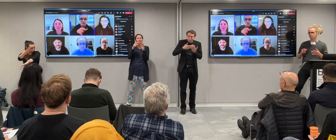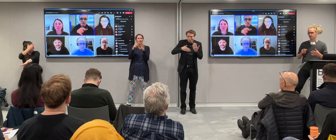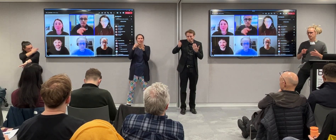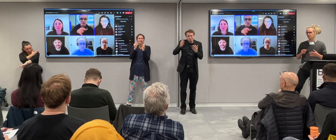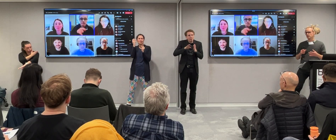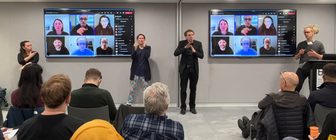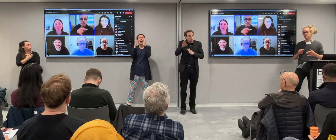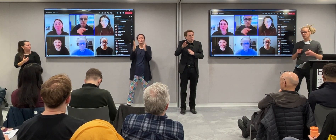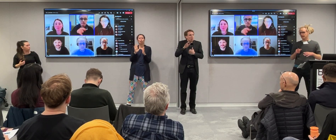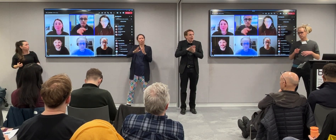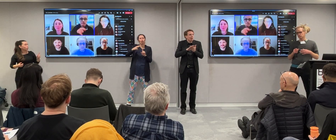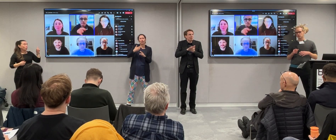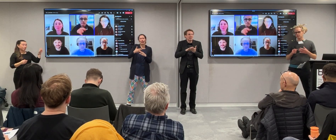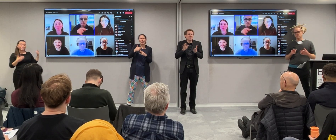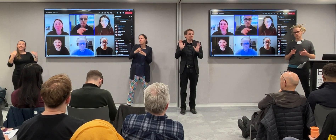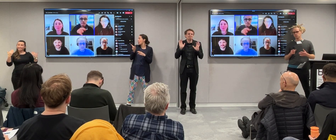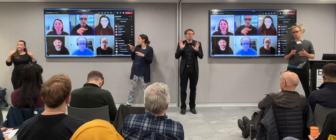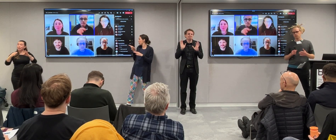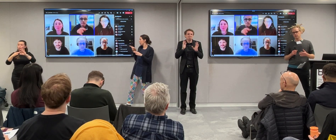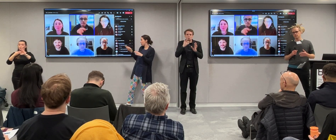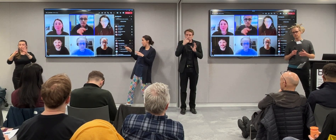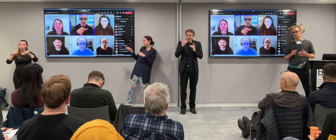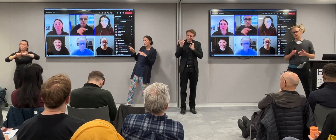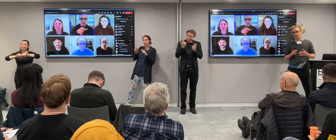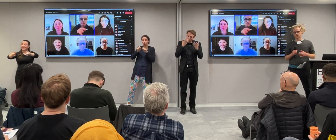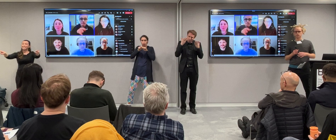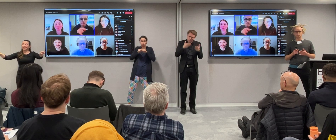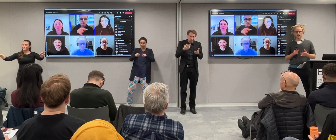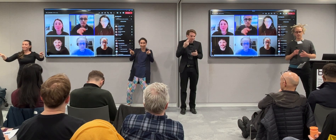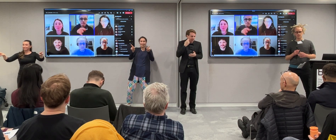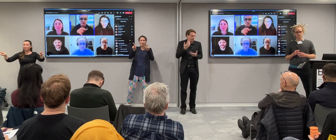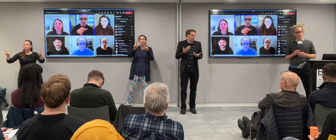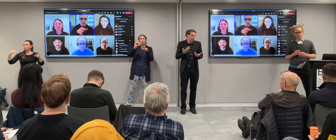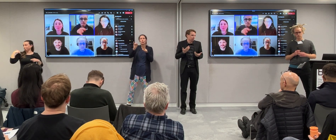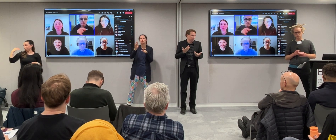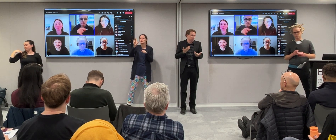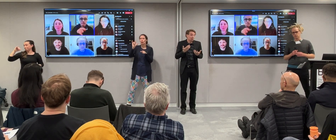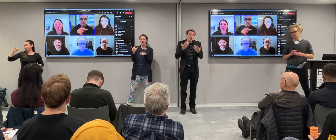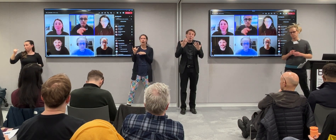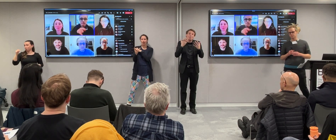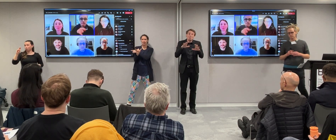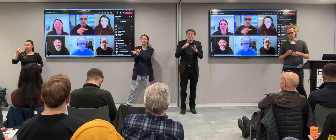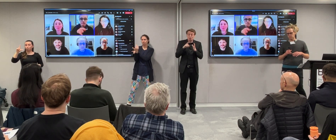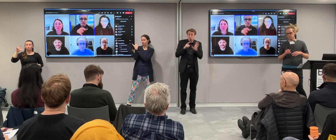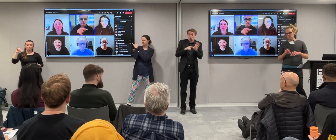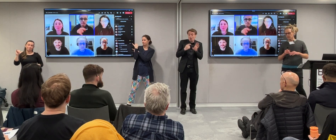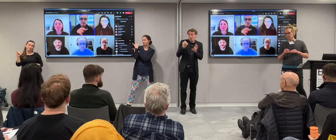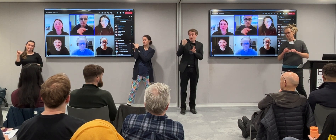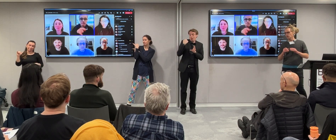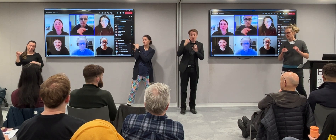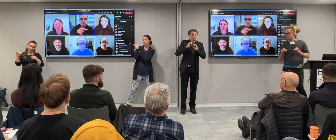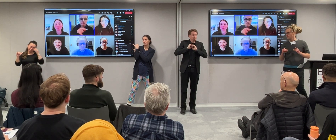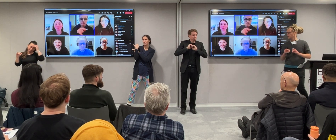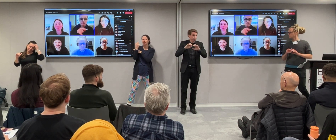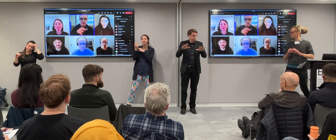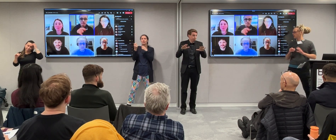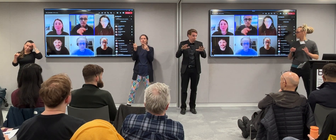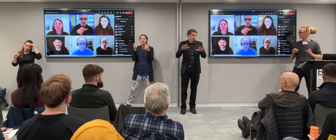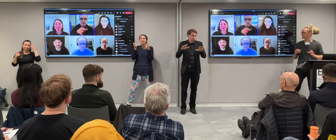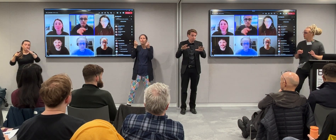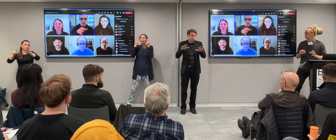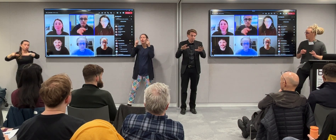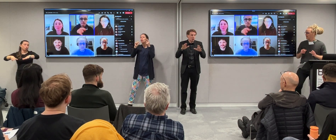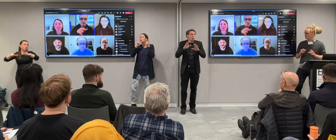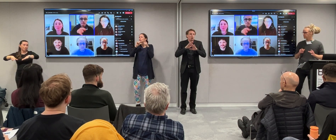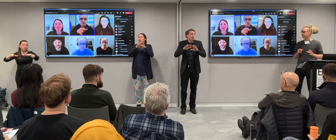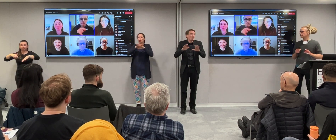we're speaking about it, has been released to the public as of July this year, and it's not kind of like public